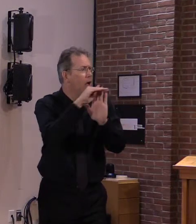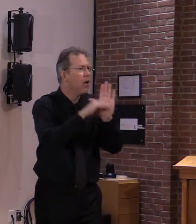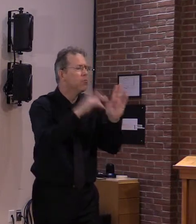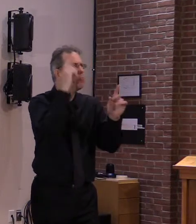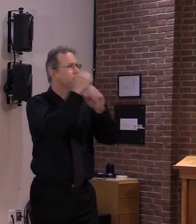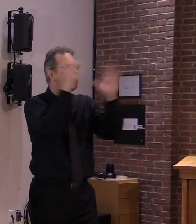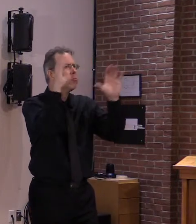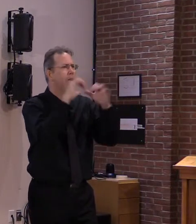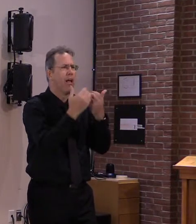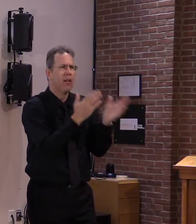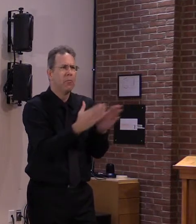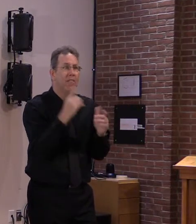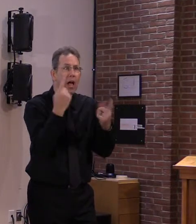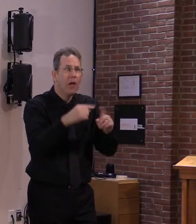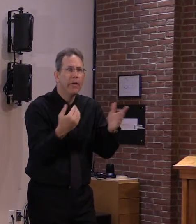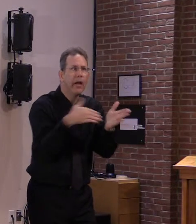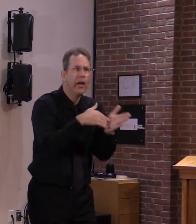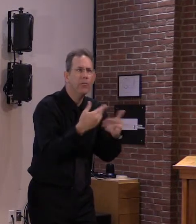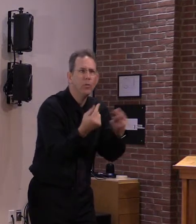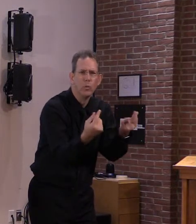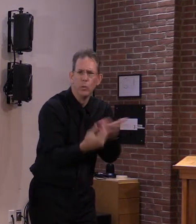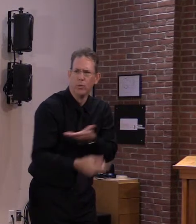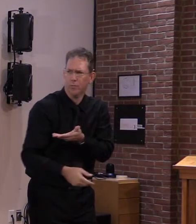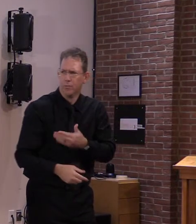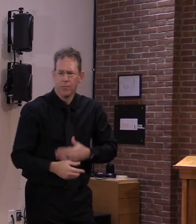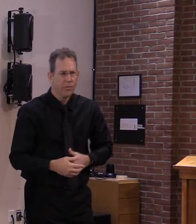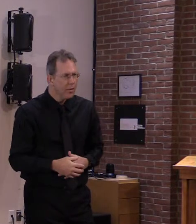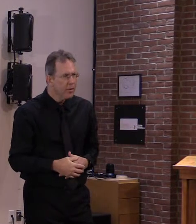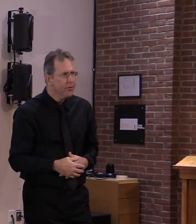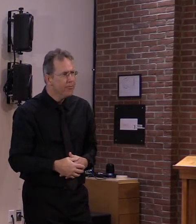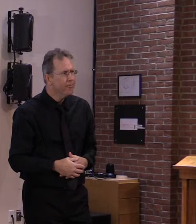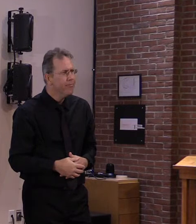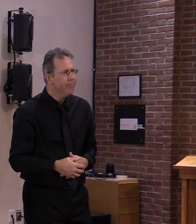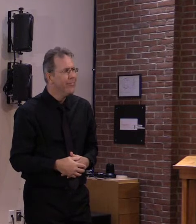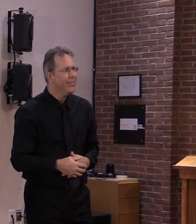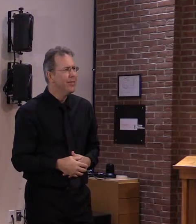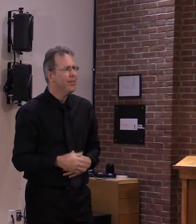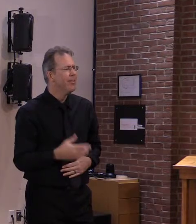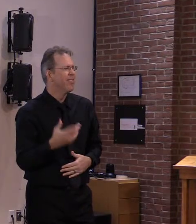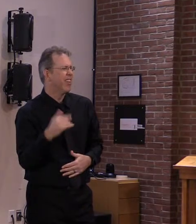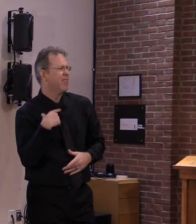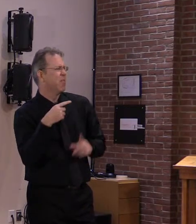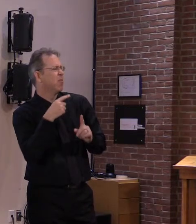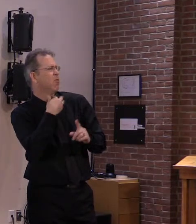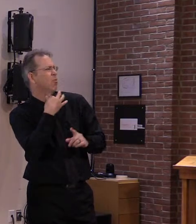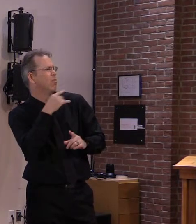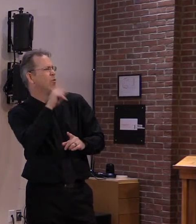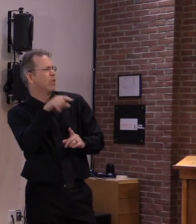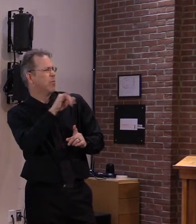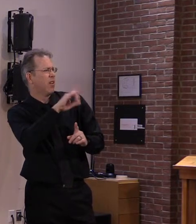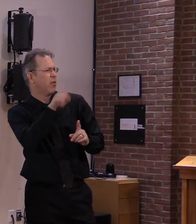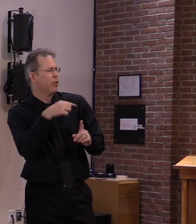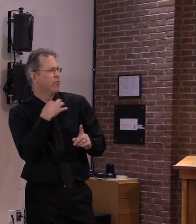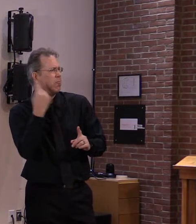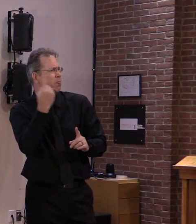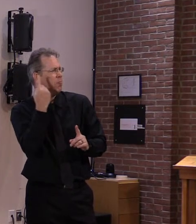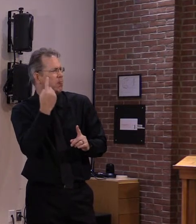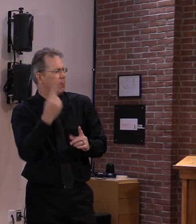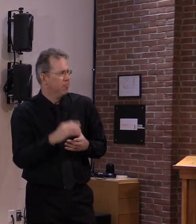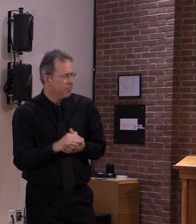Liz? Hi, Governor. Today's obviously Black Friday, tomorrow's Small Business Saturday, and a lot of Vermonters